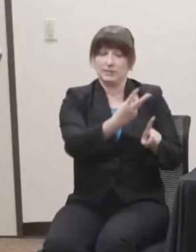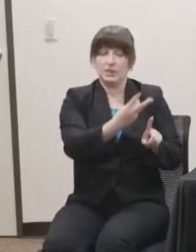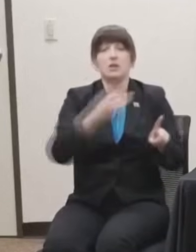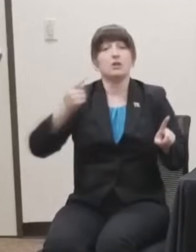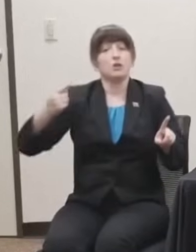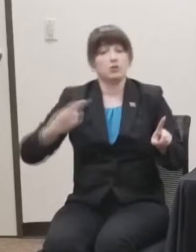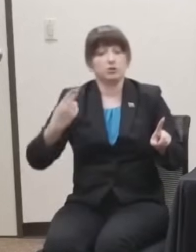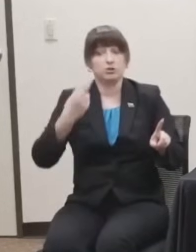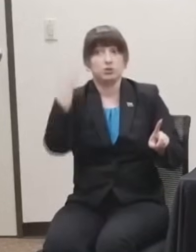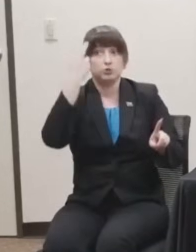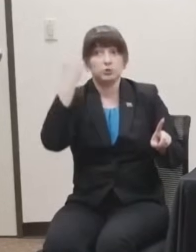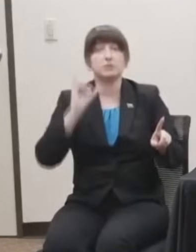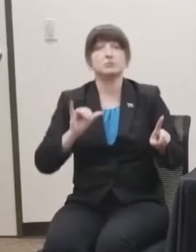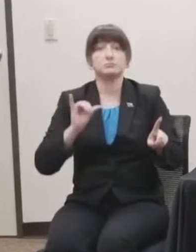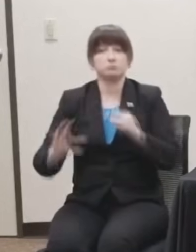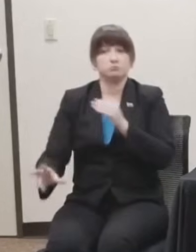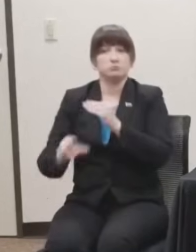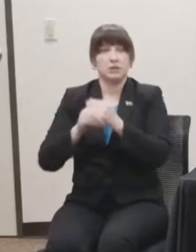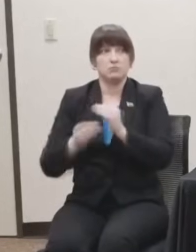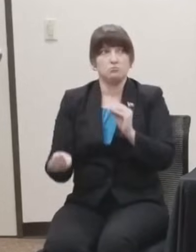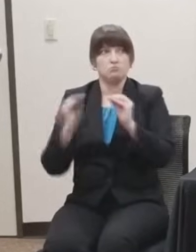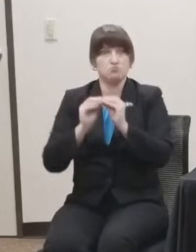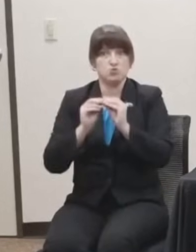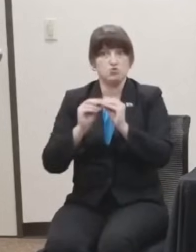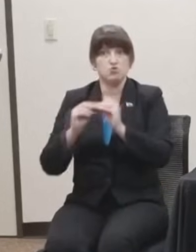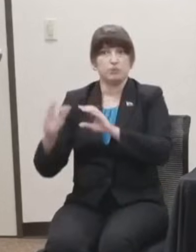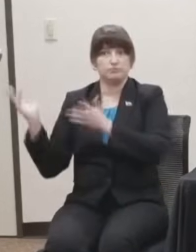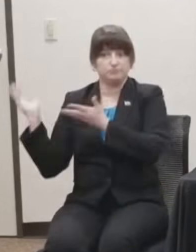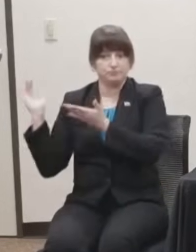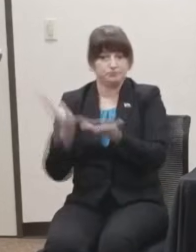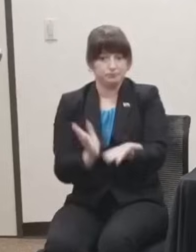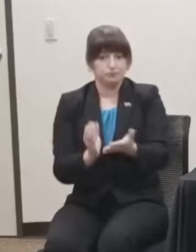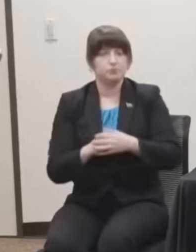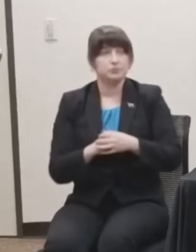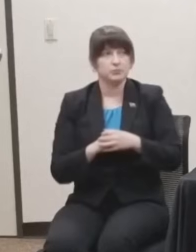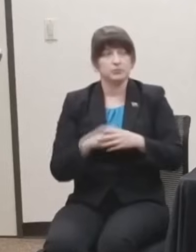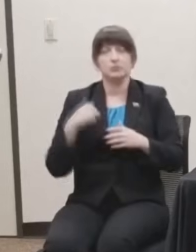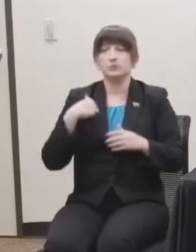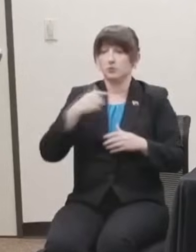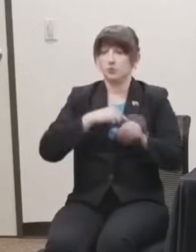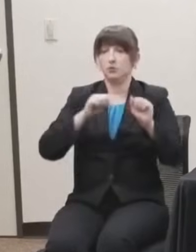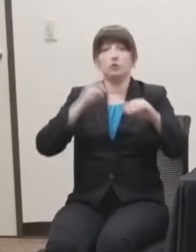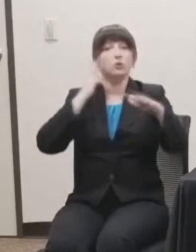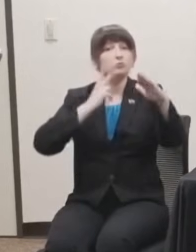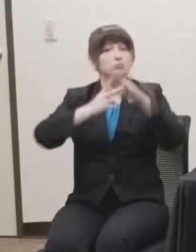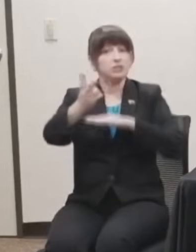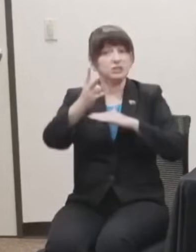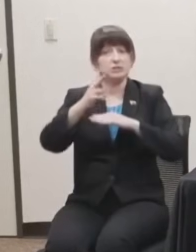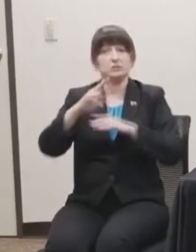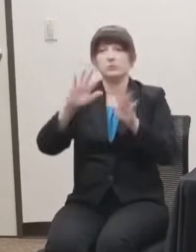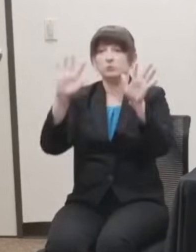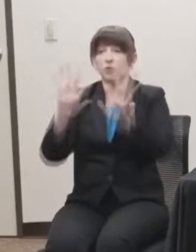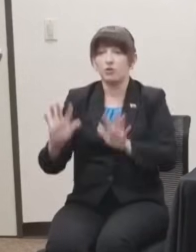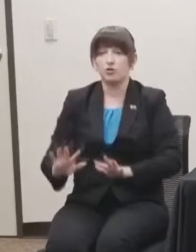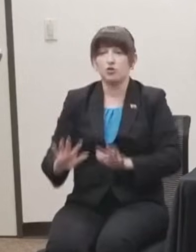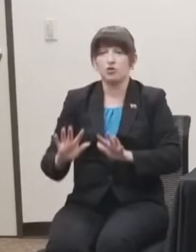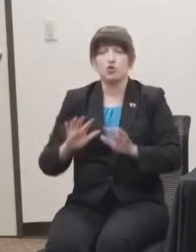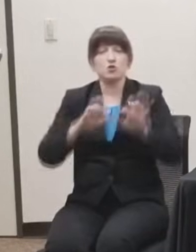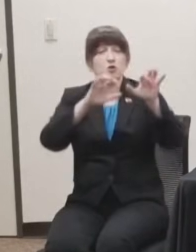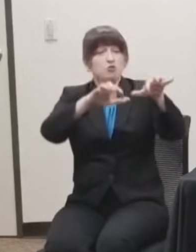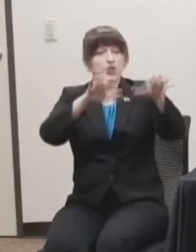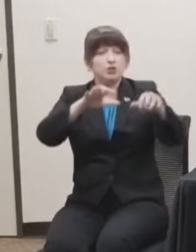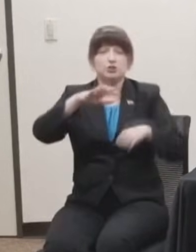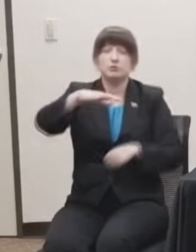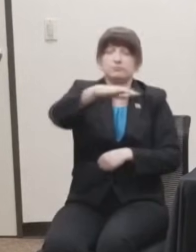regions. We knew, based upon predicted weather, certain regions where the rain may fall. There